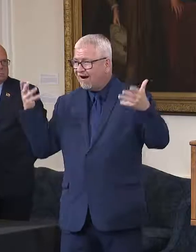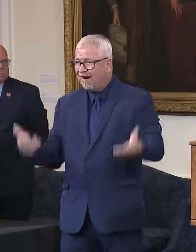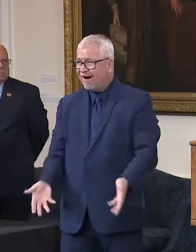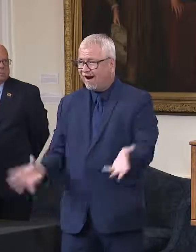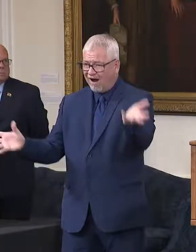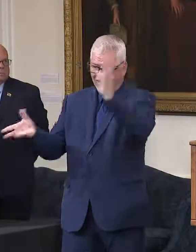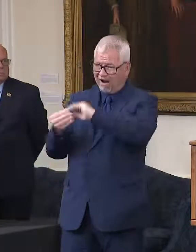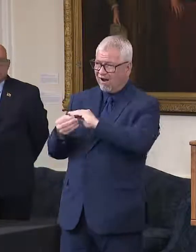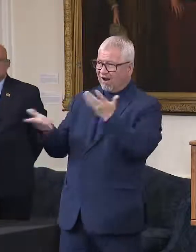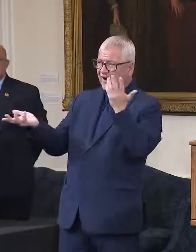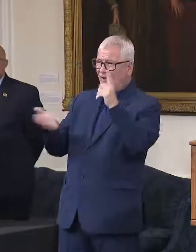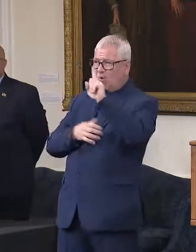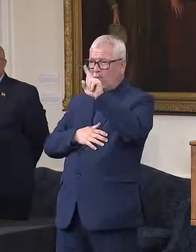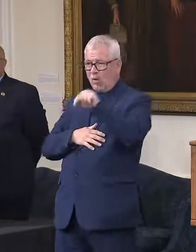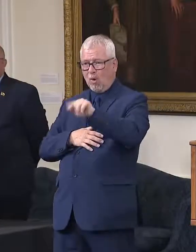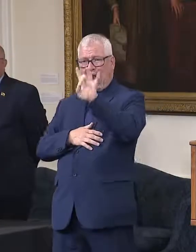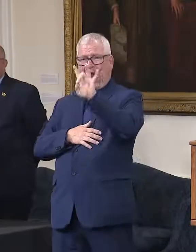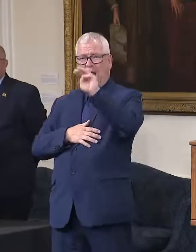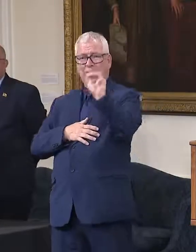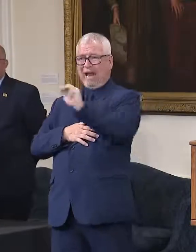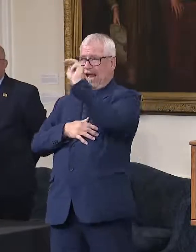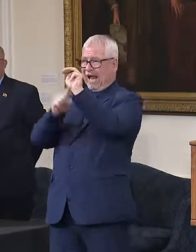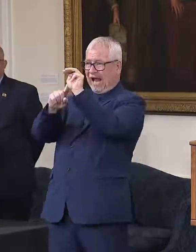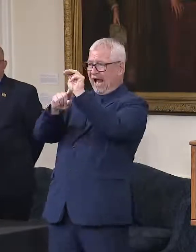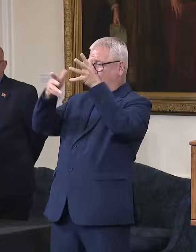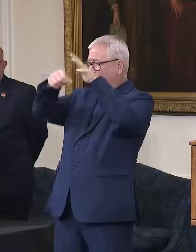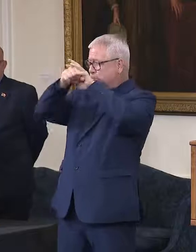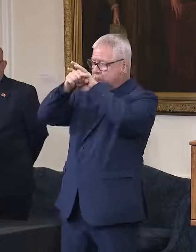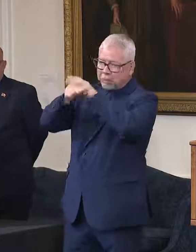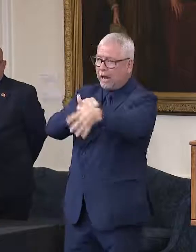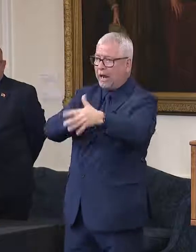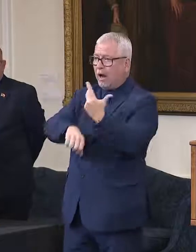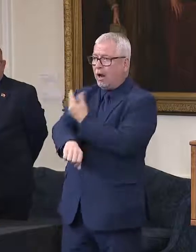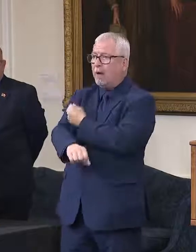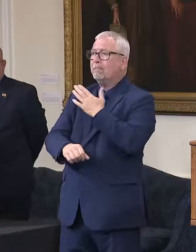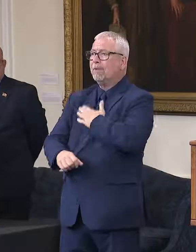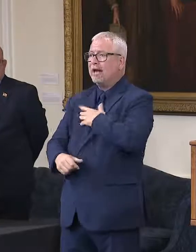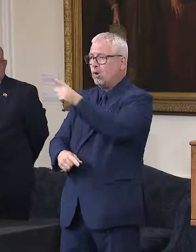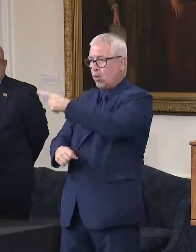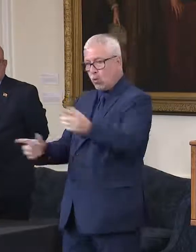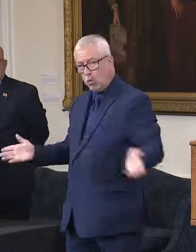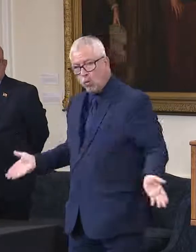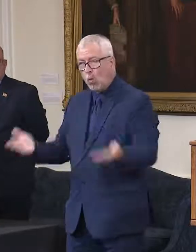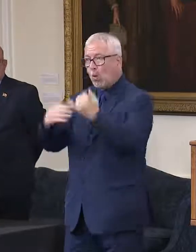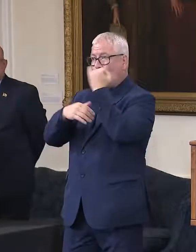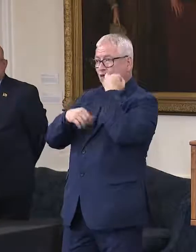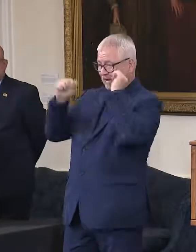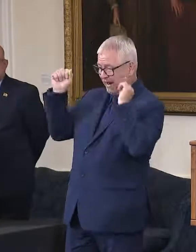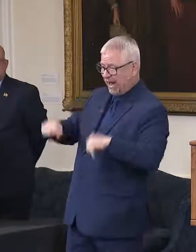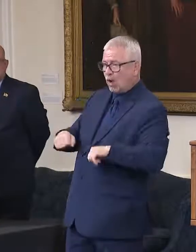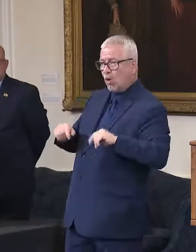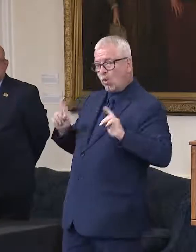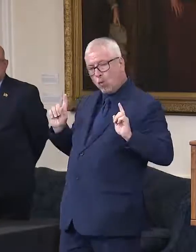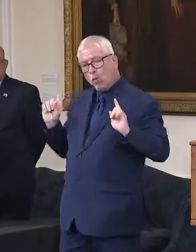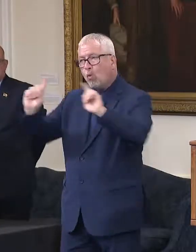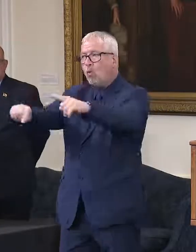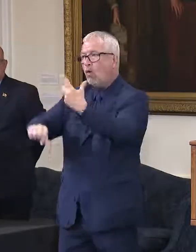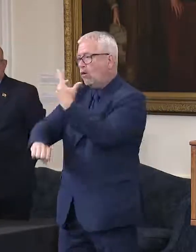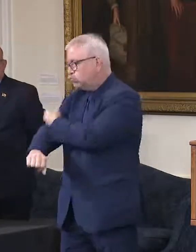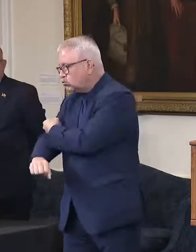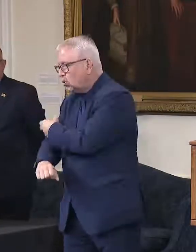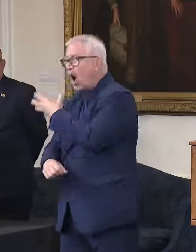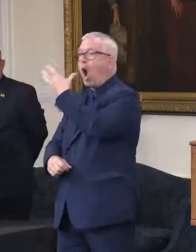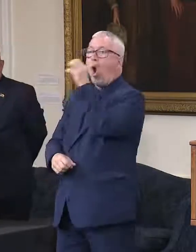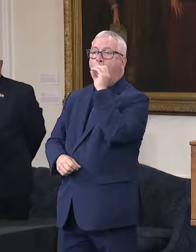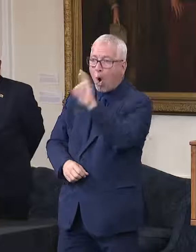million vaccine doses in the state. Please, if you're eligible, get your COVID-19 booster. We're ready for you. I'll stop